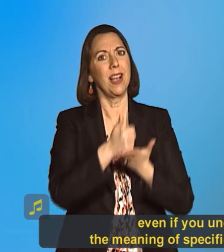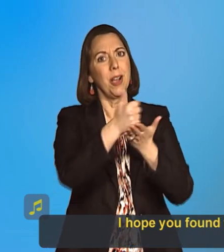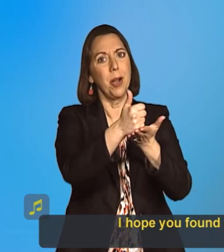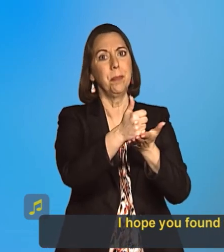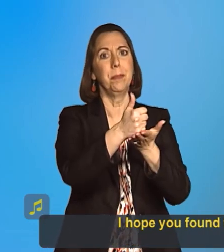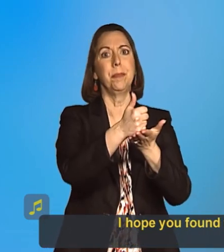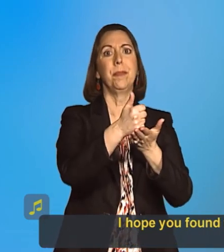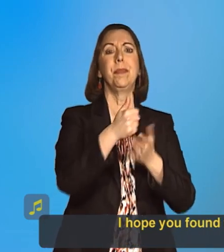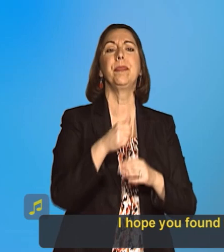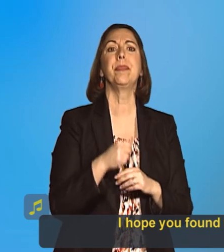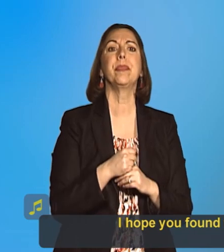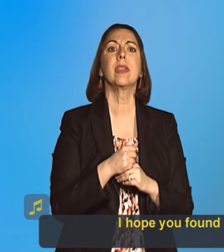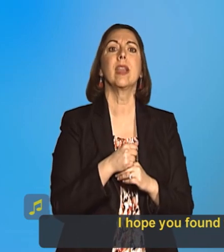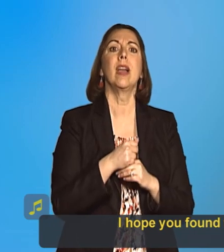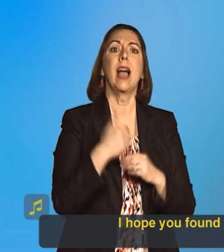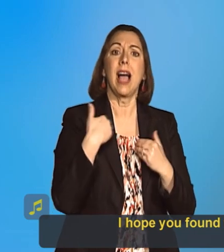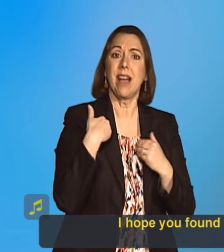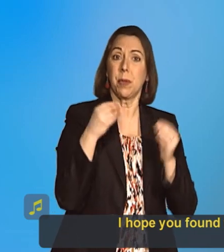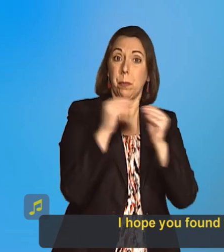I hope you found this helpful.